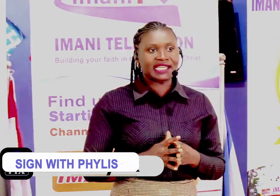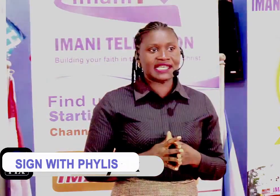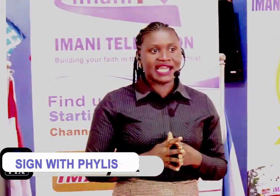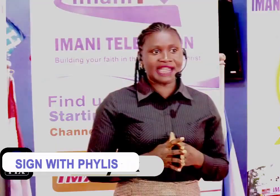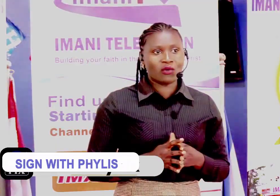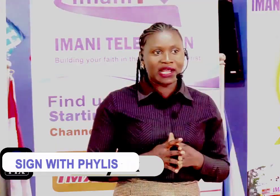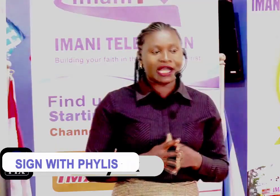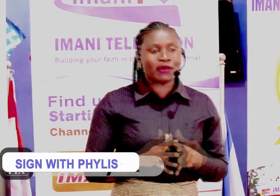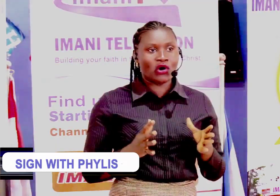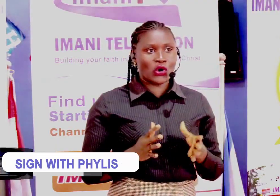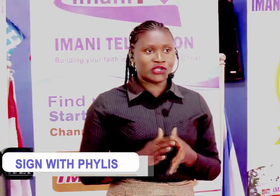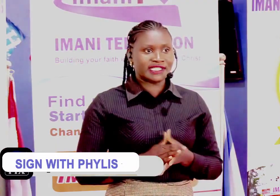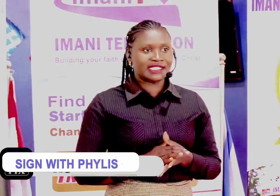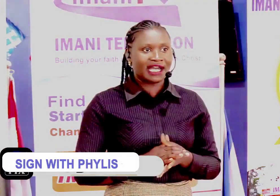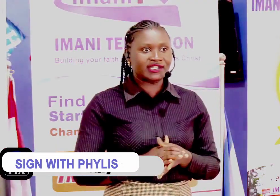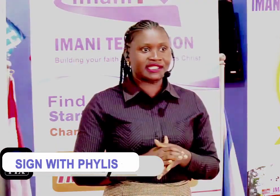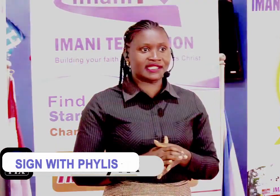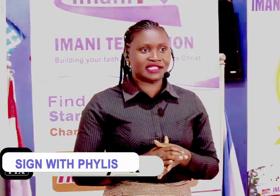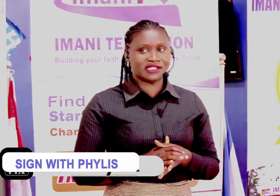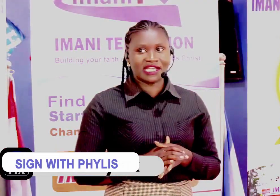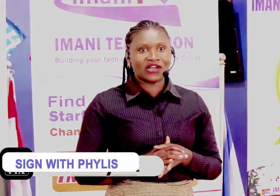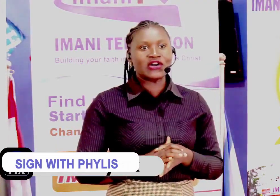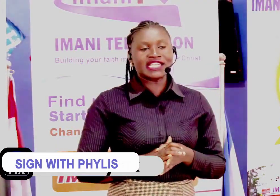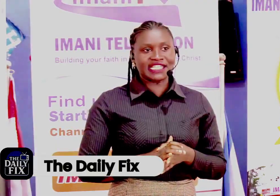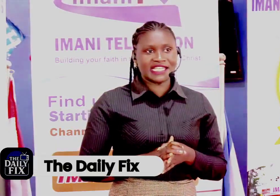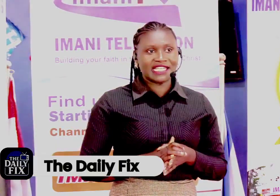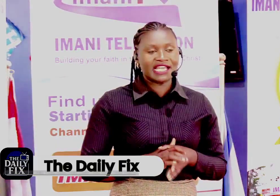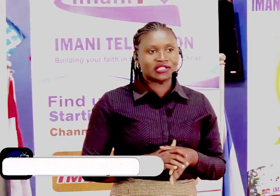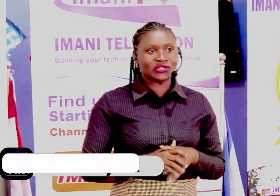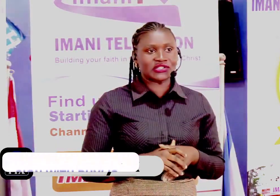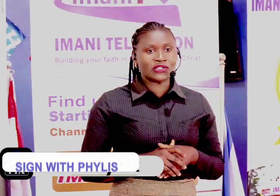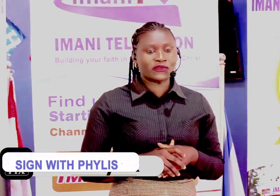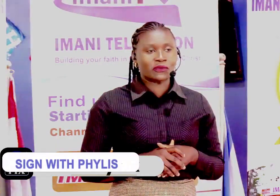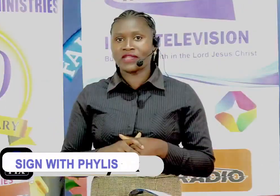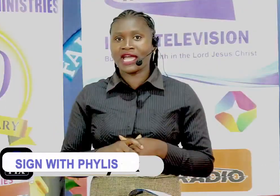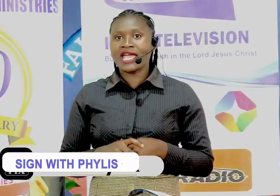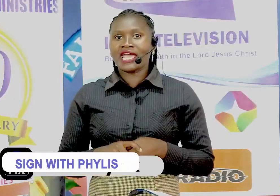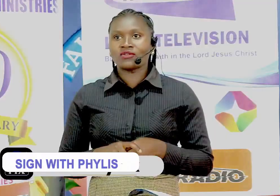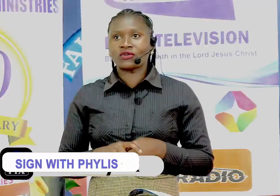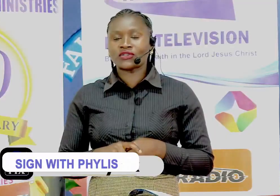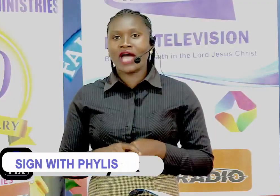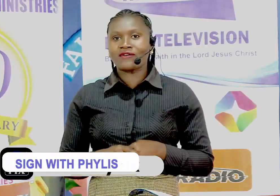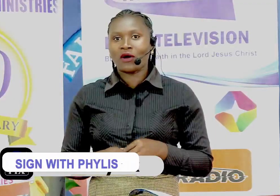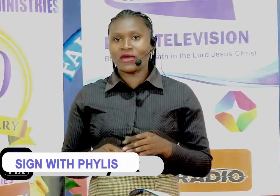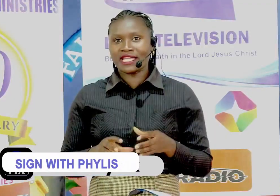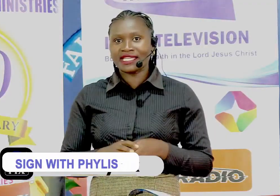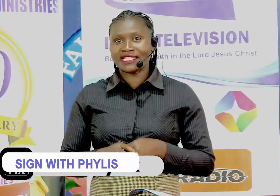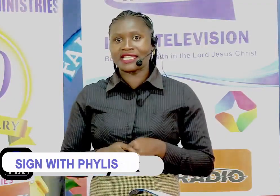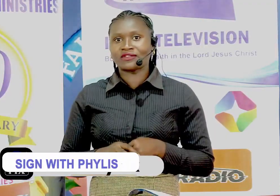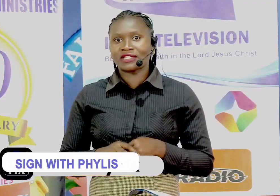I welcome our host, our sister Shiloh Jedida, to continue from there. And we also have our guest in that will be